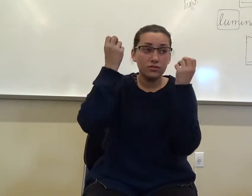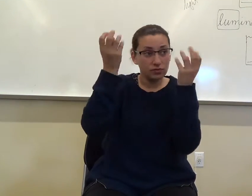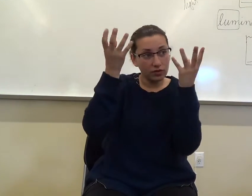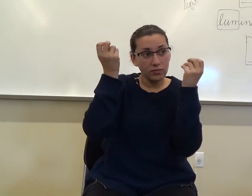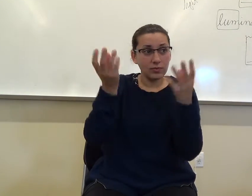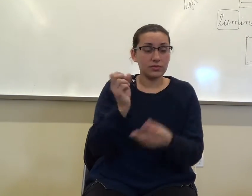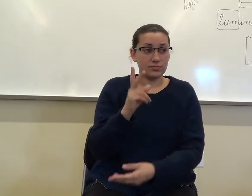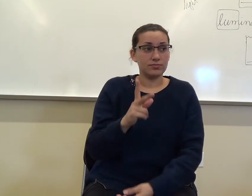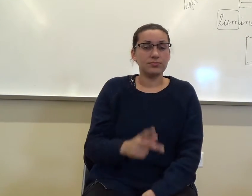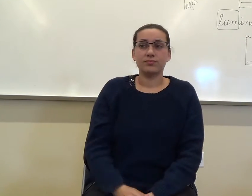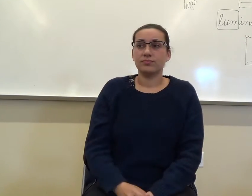racism,